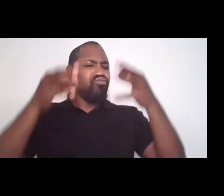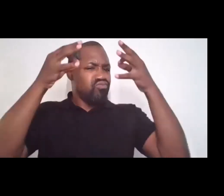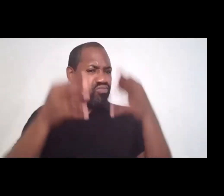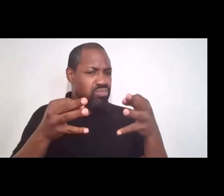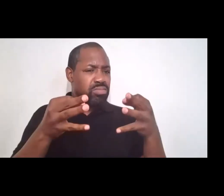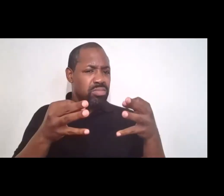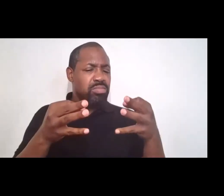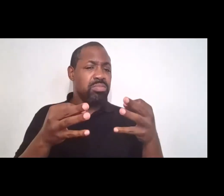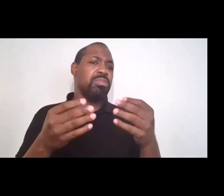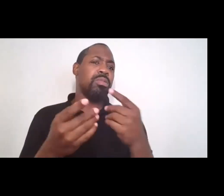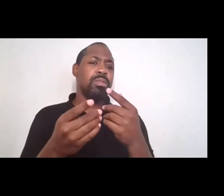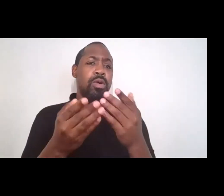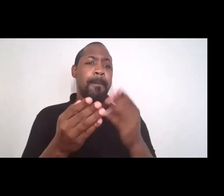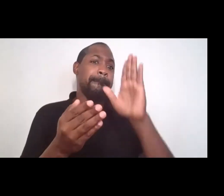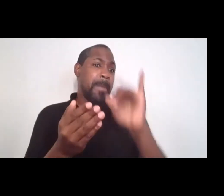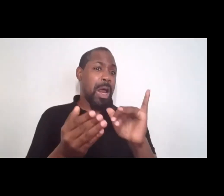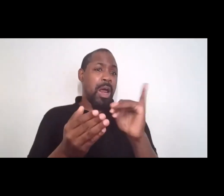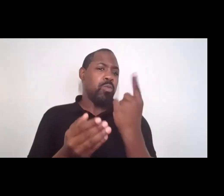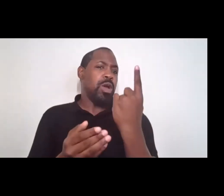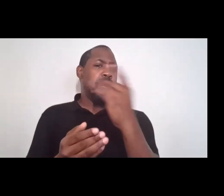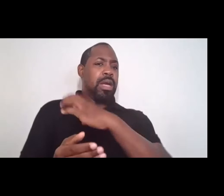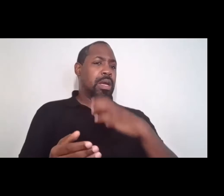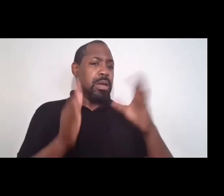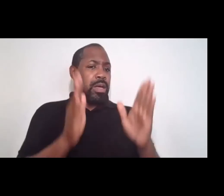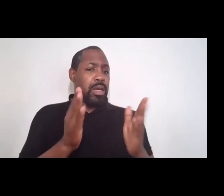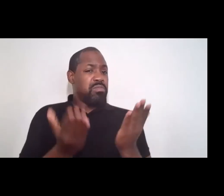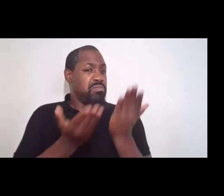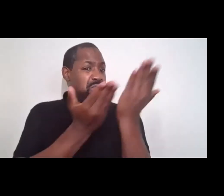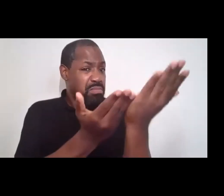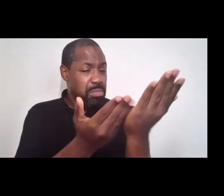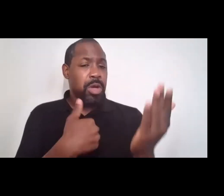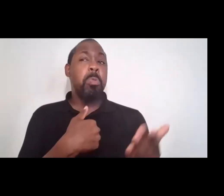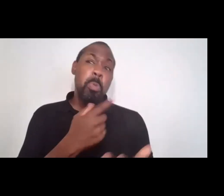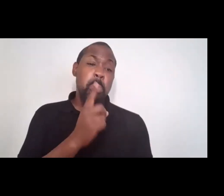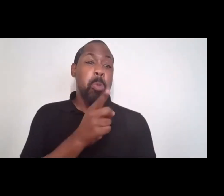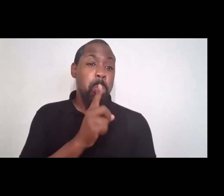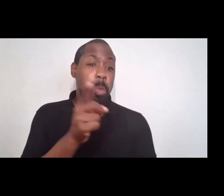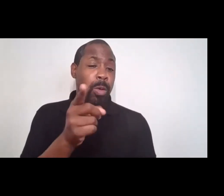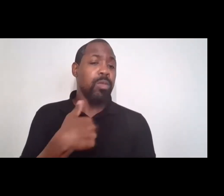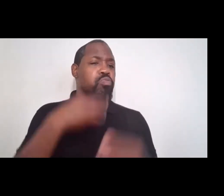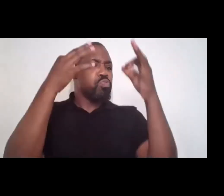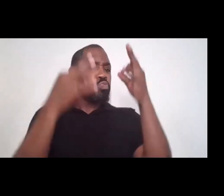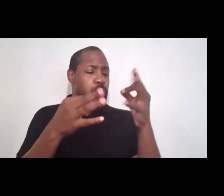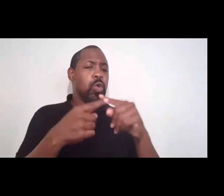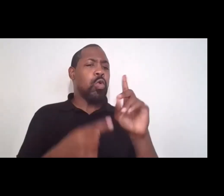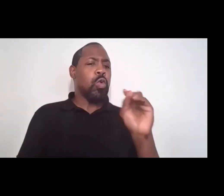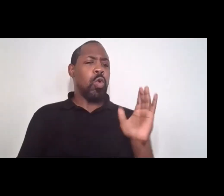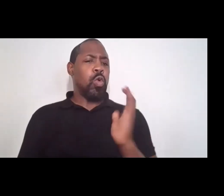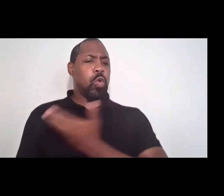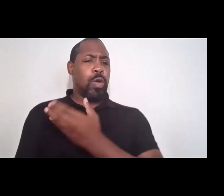in terms of publicizing, we've been thinking about one particular committee, and where we've